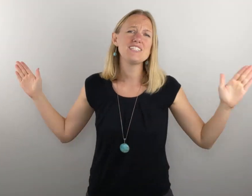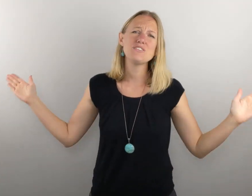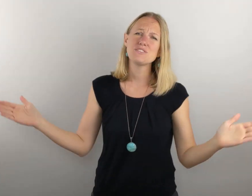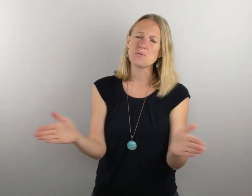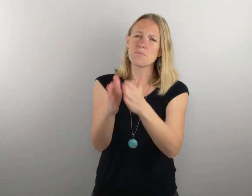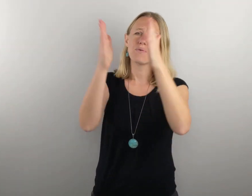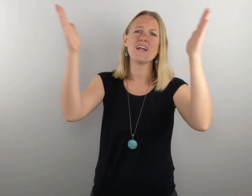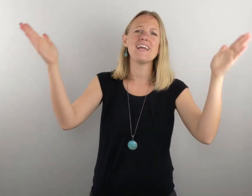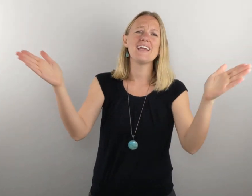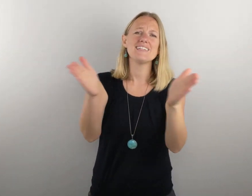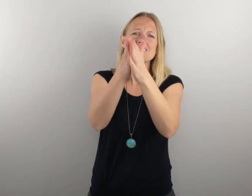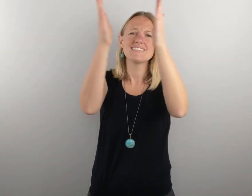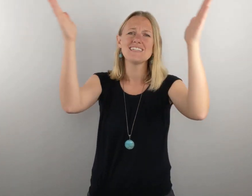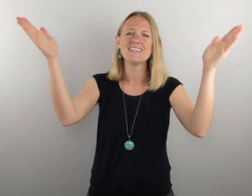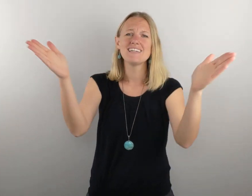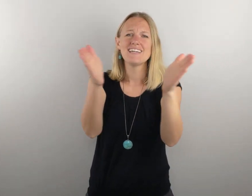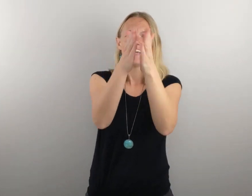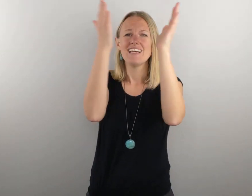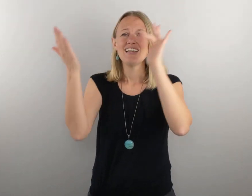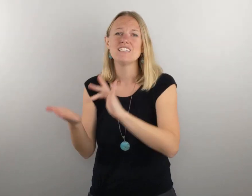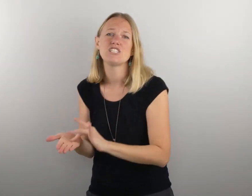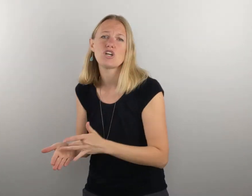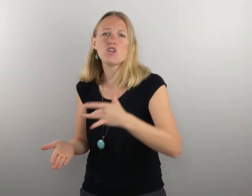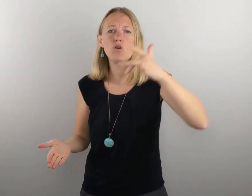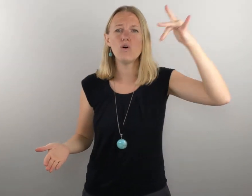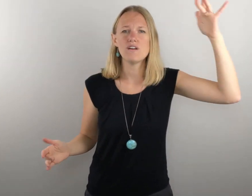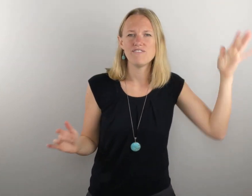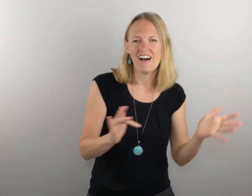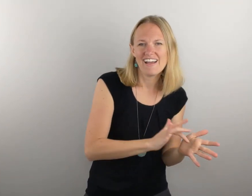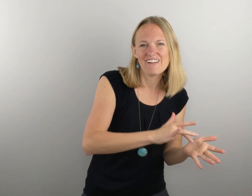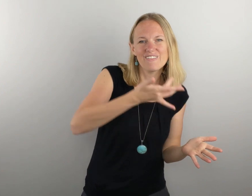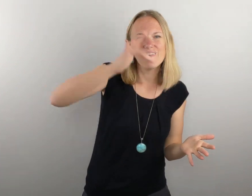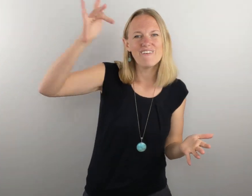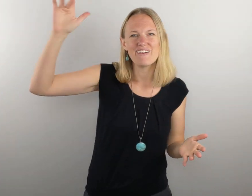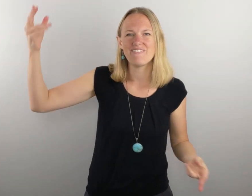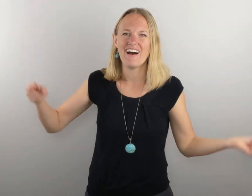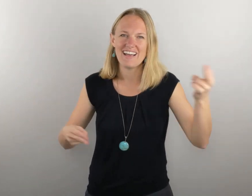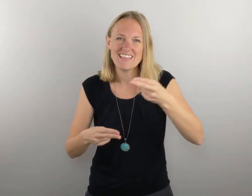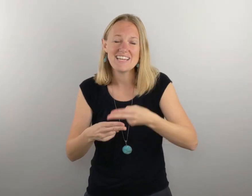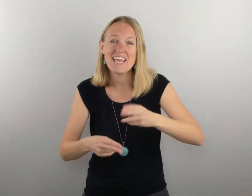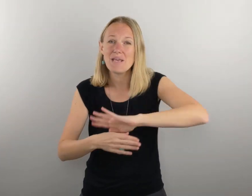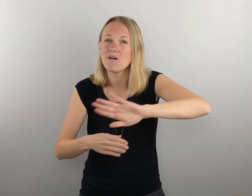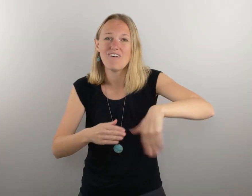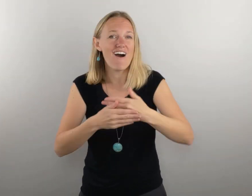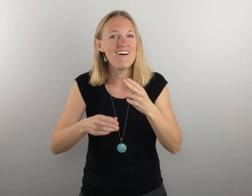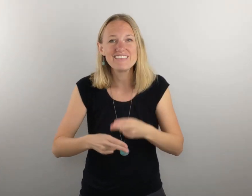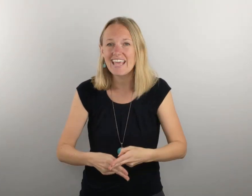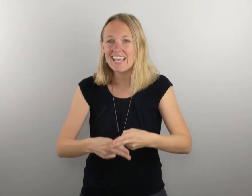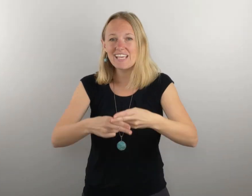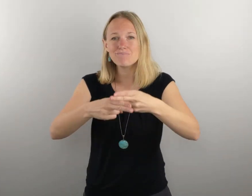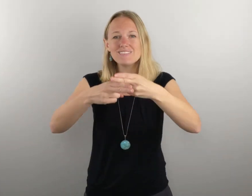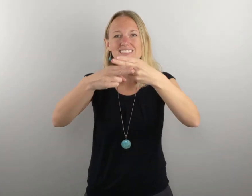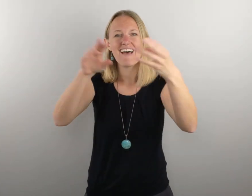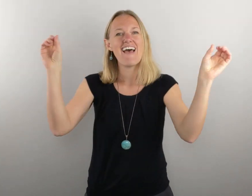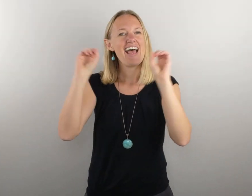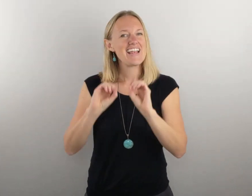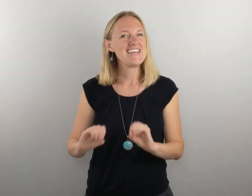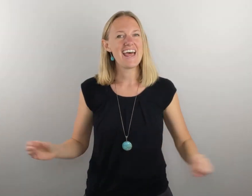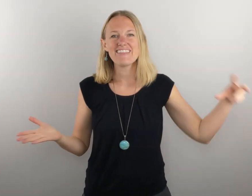choose to praise, to glorify, glorify the name of all names. Nothing